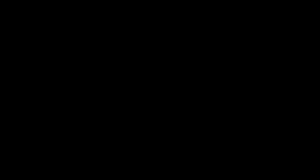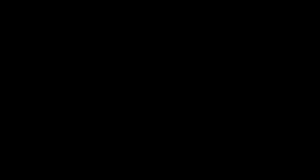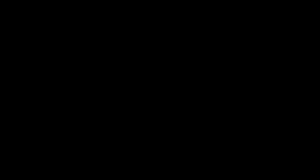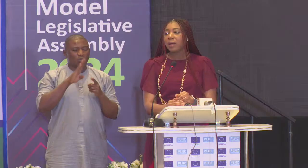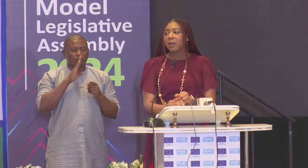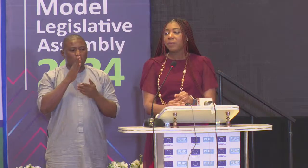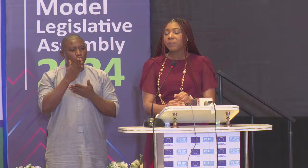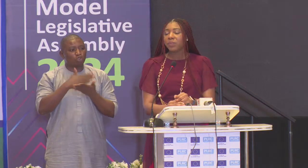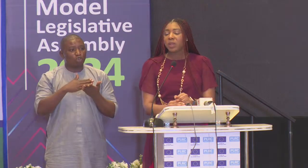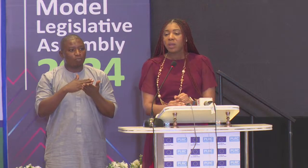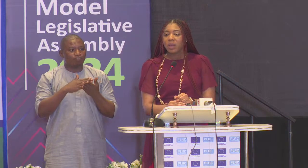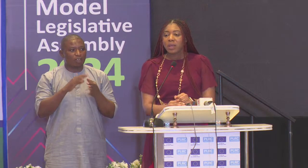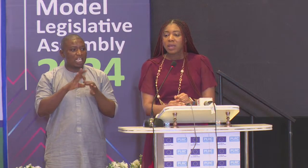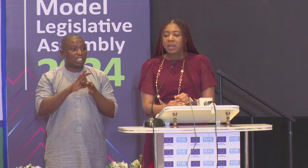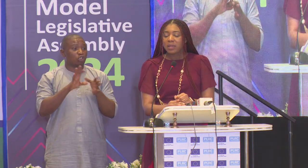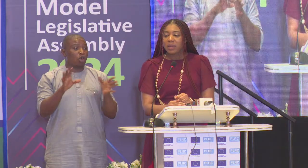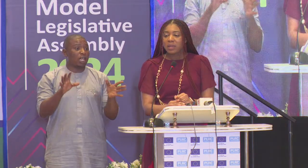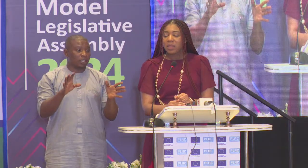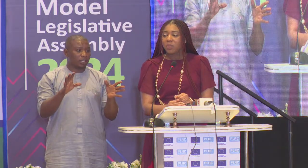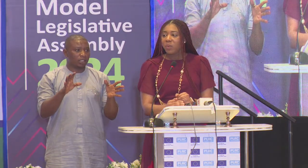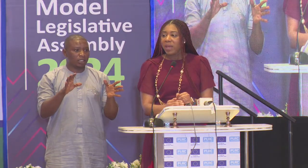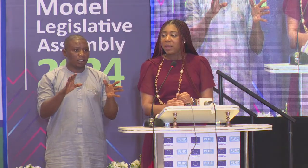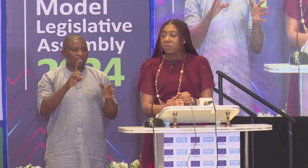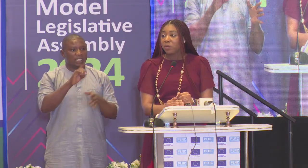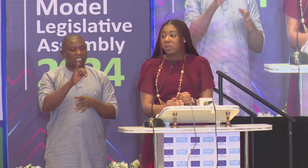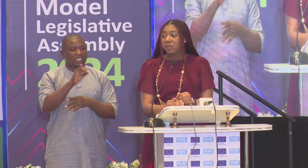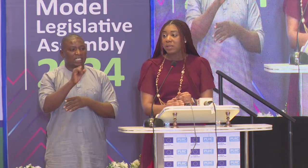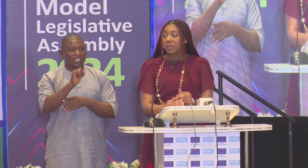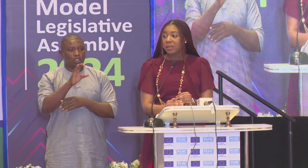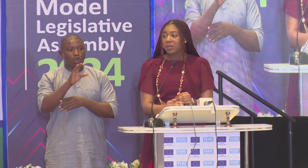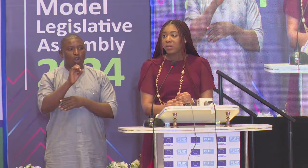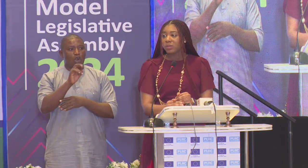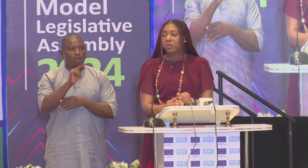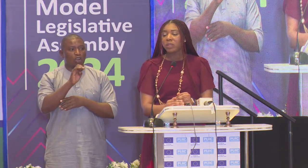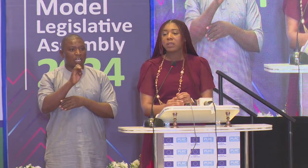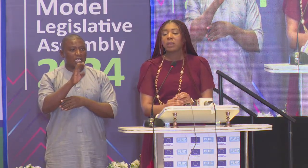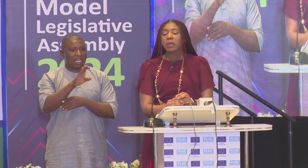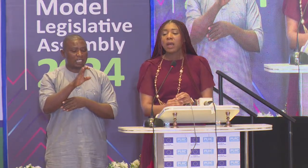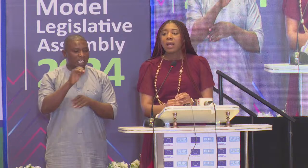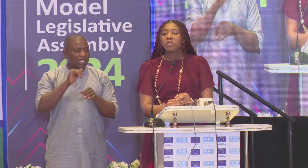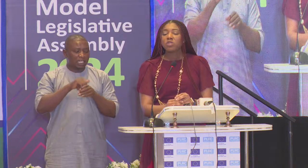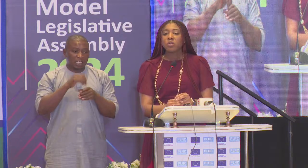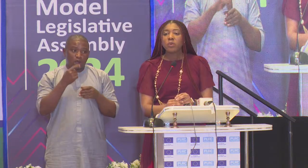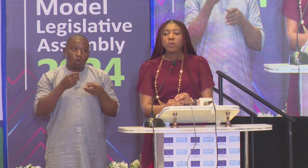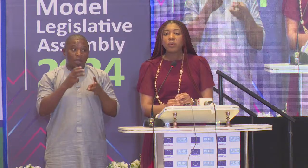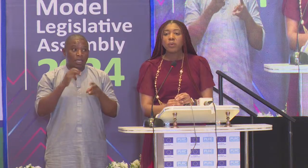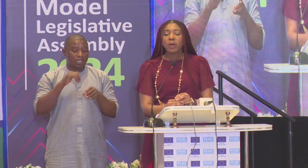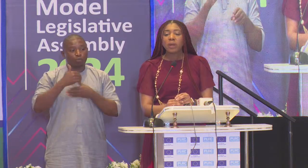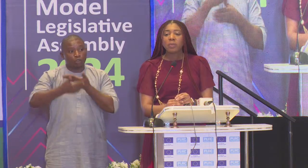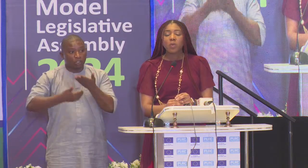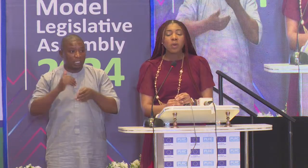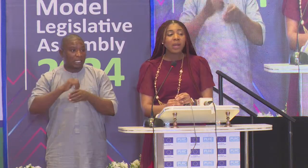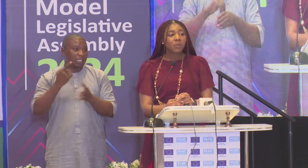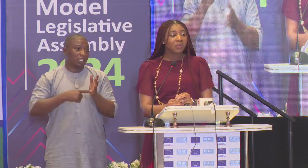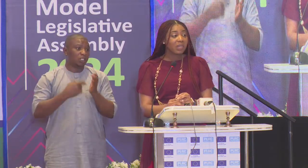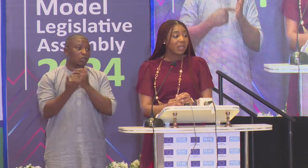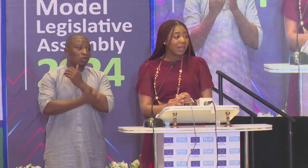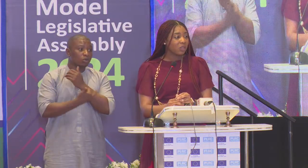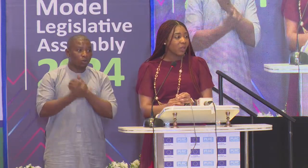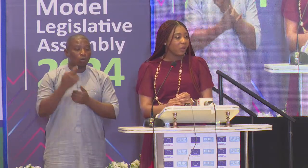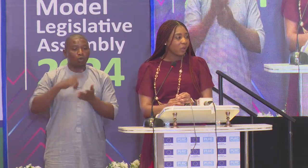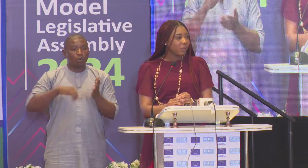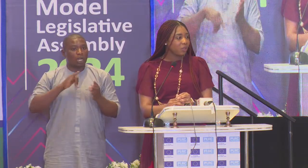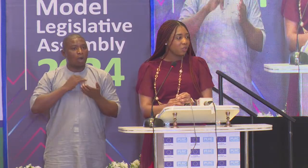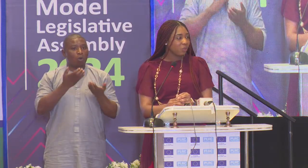disconnect in the way the process is in this country. And so what I would really like